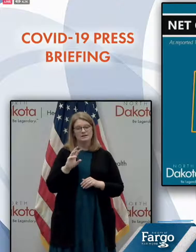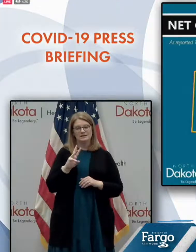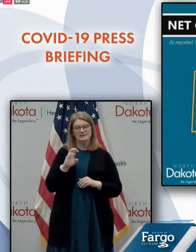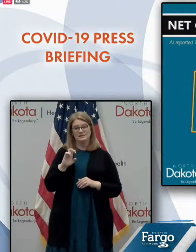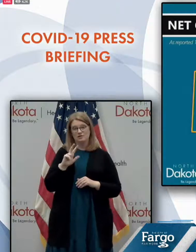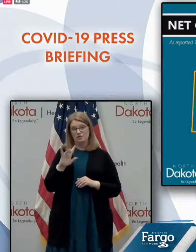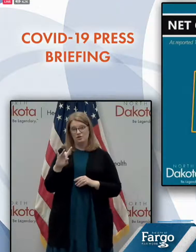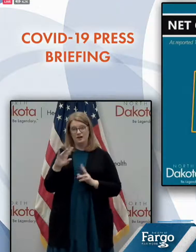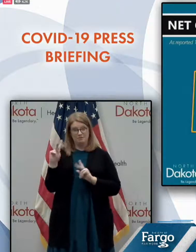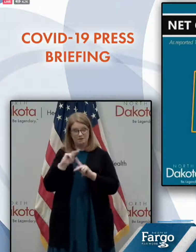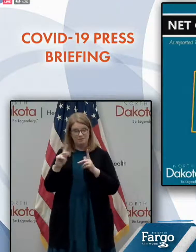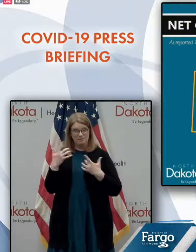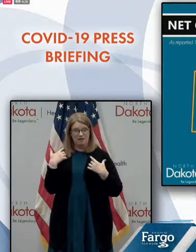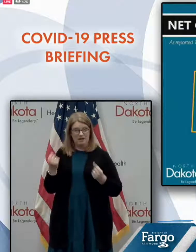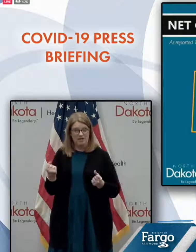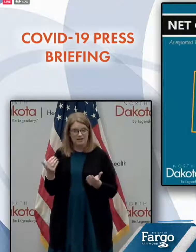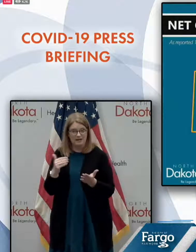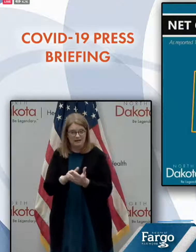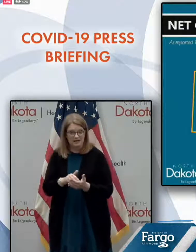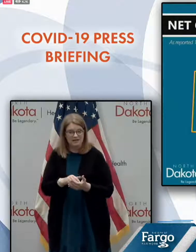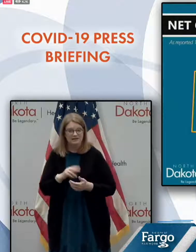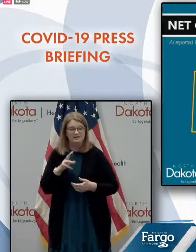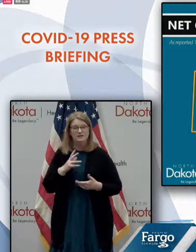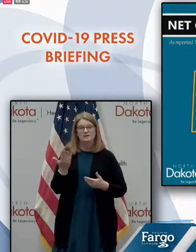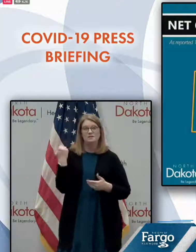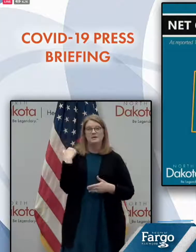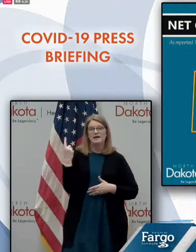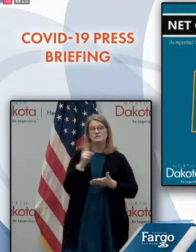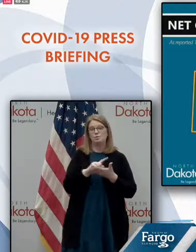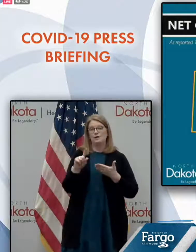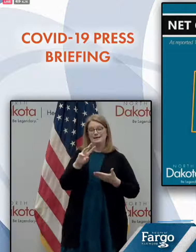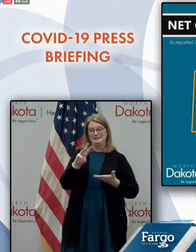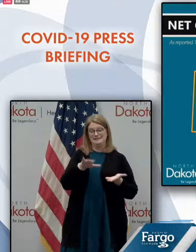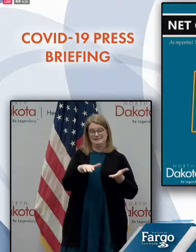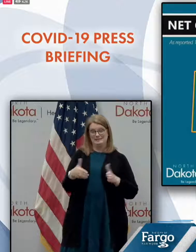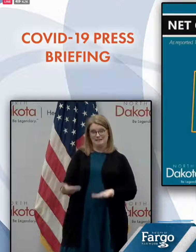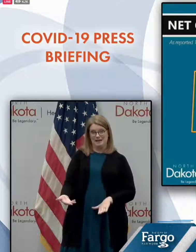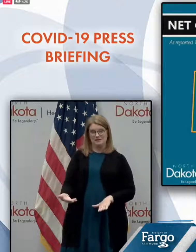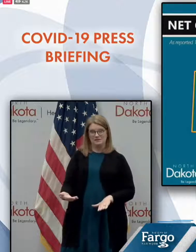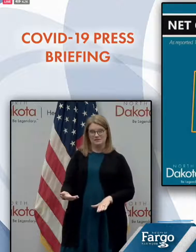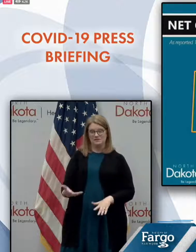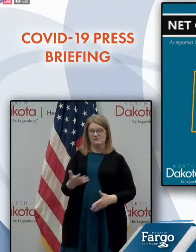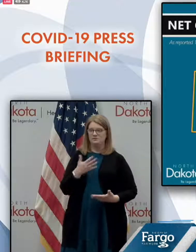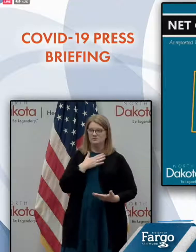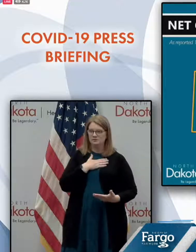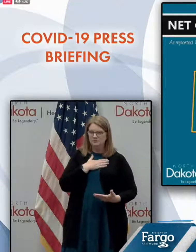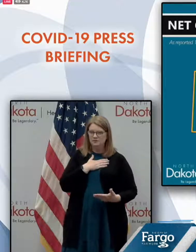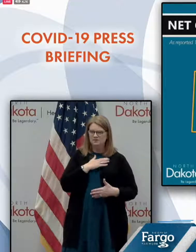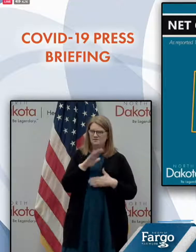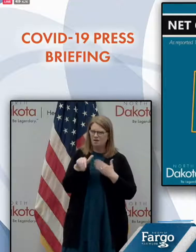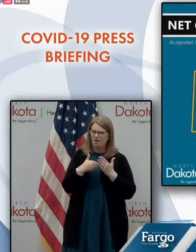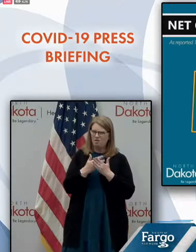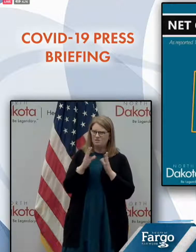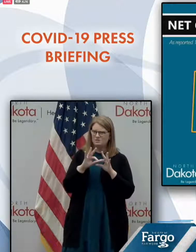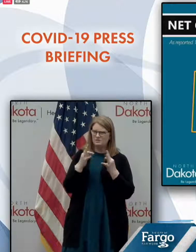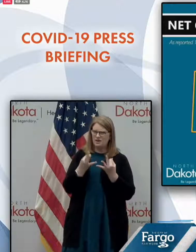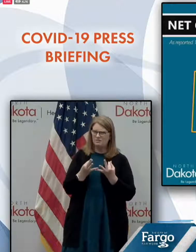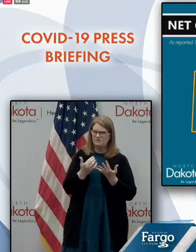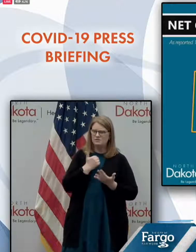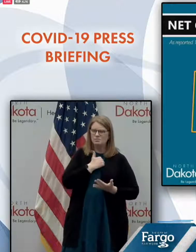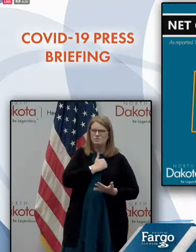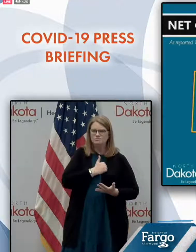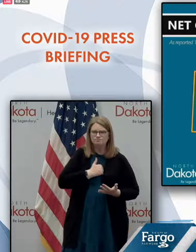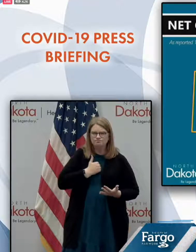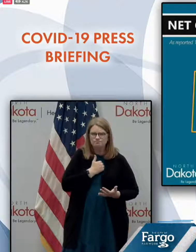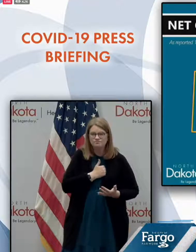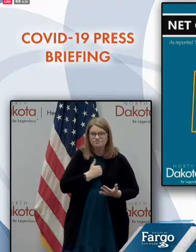newly recovered. We had 6 deaths reported over the past weeks. And again, our condolences go out to all of those families. But with more